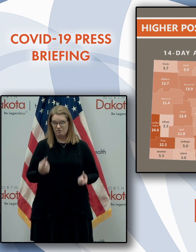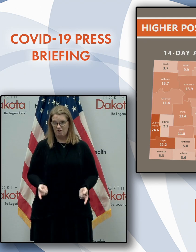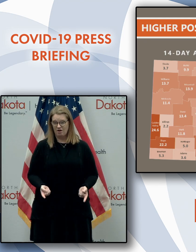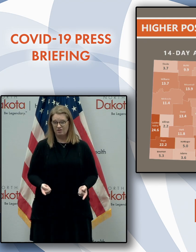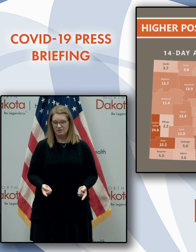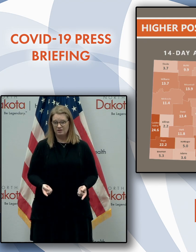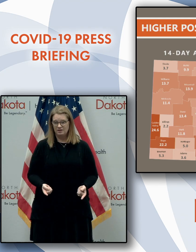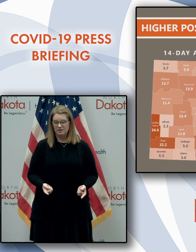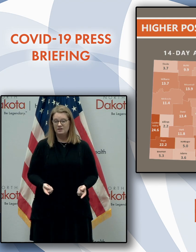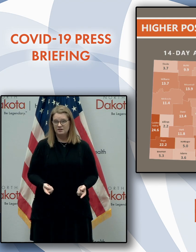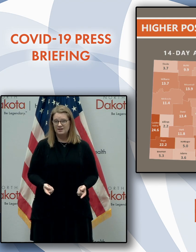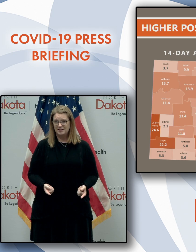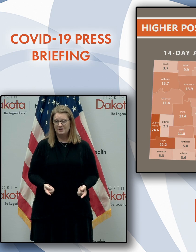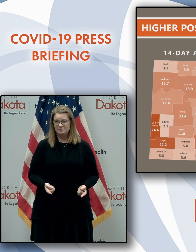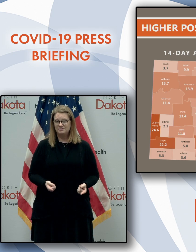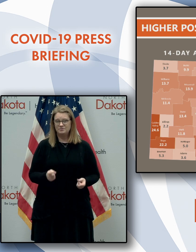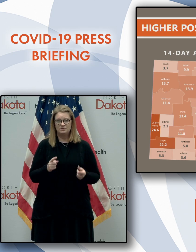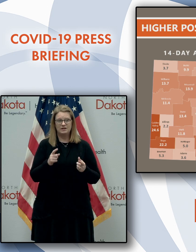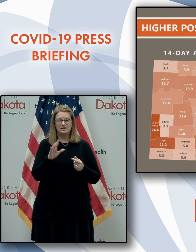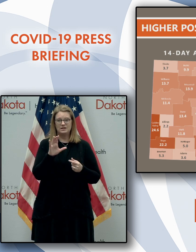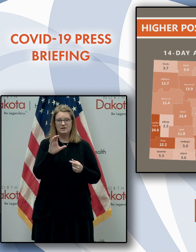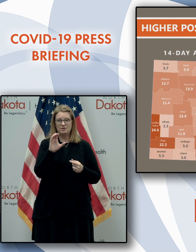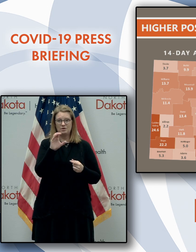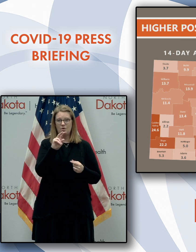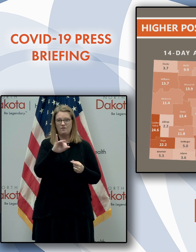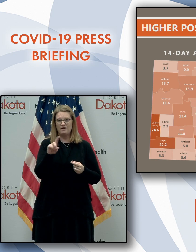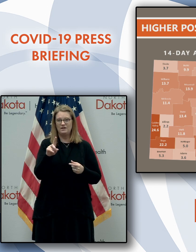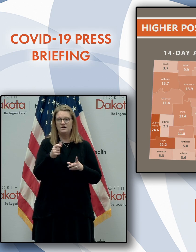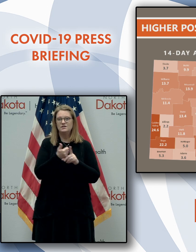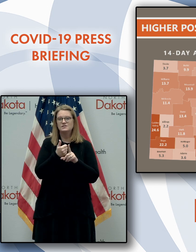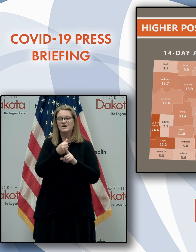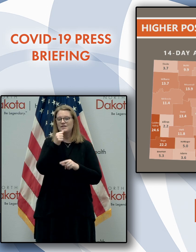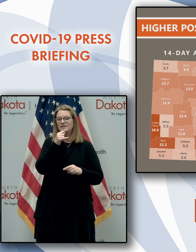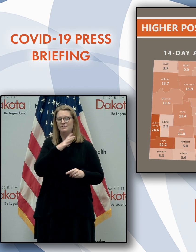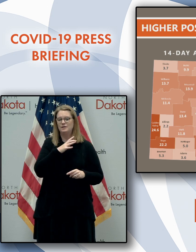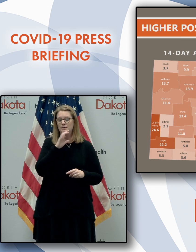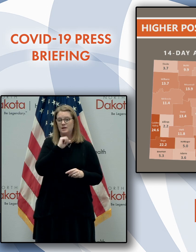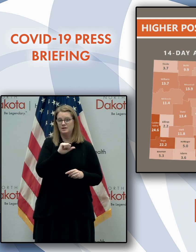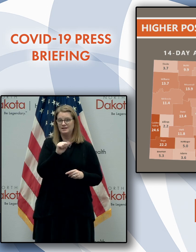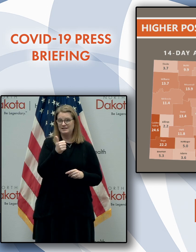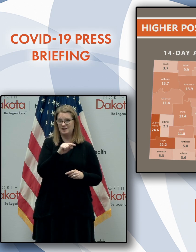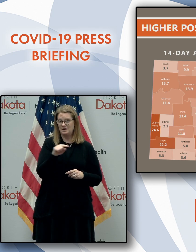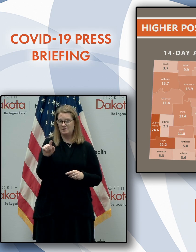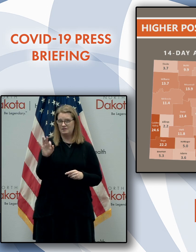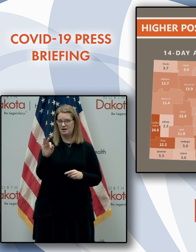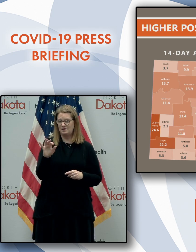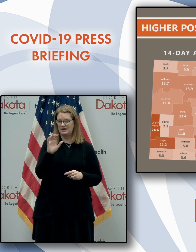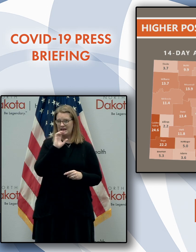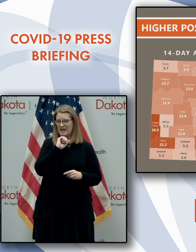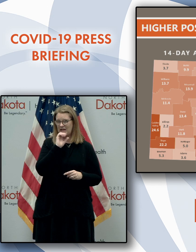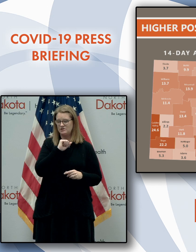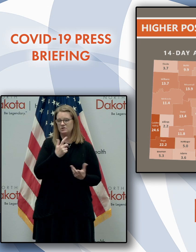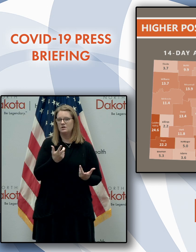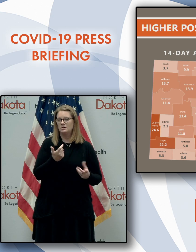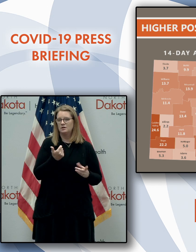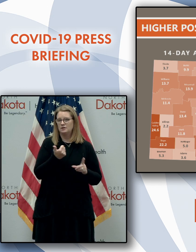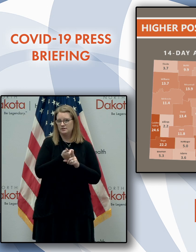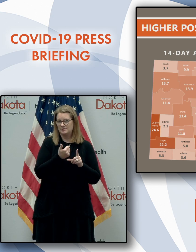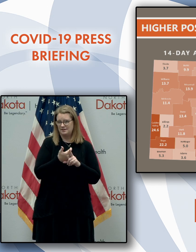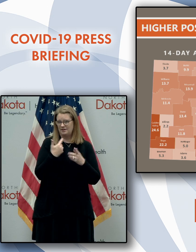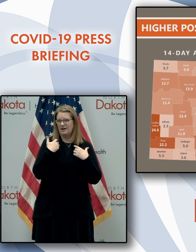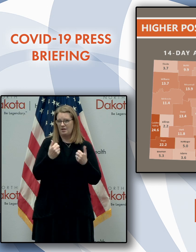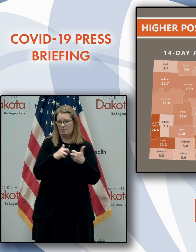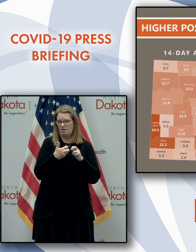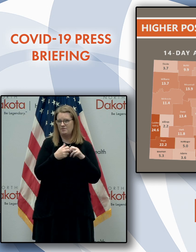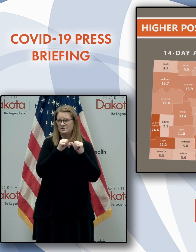away with COVID, and that was a female in the 10 to 19 age range who had underlying conditions.